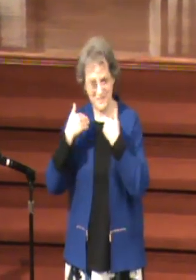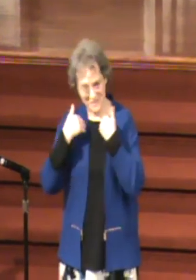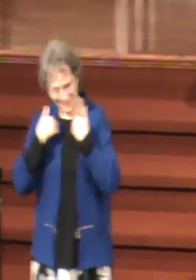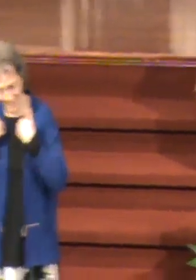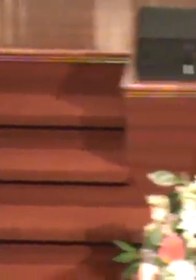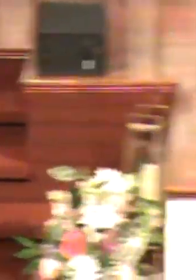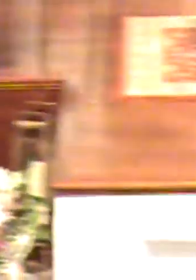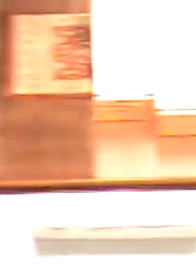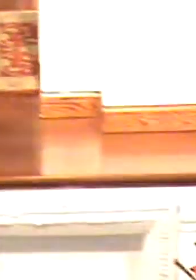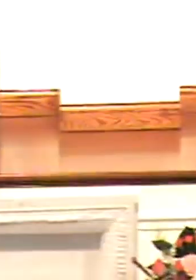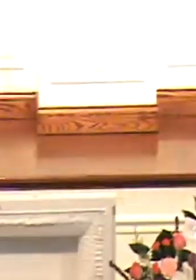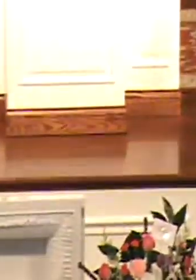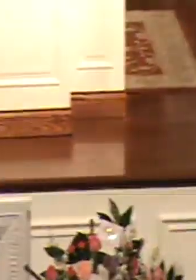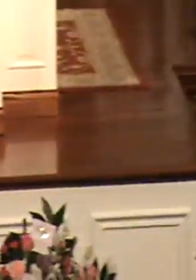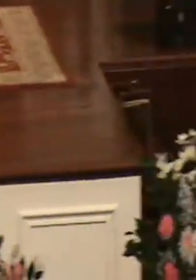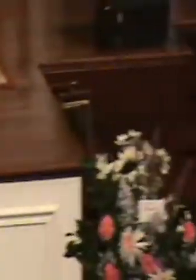watches. He watches.